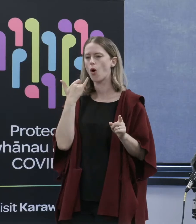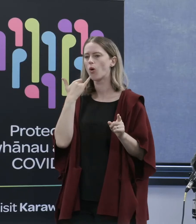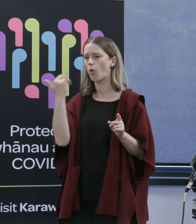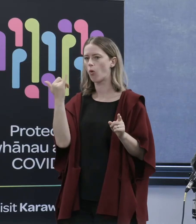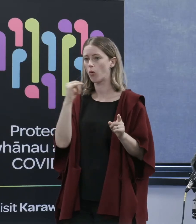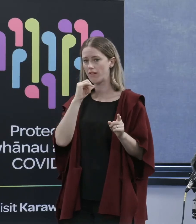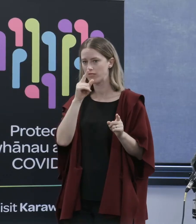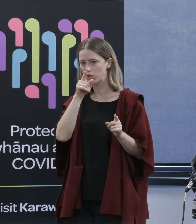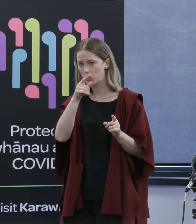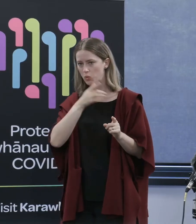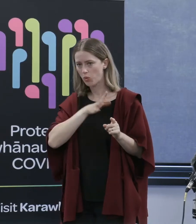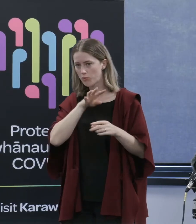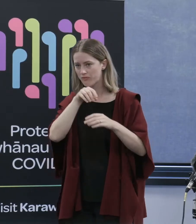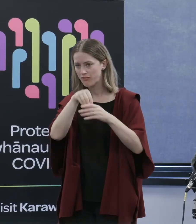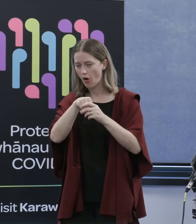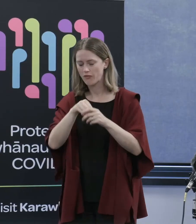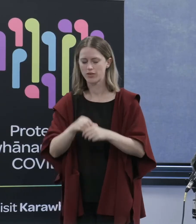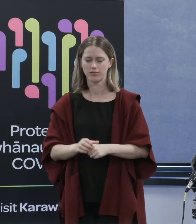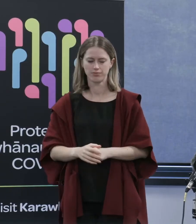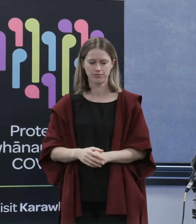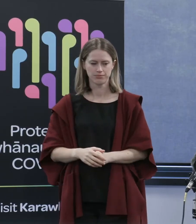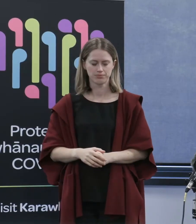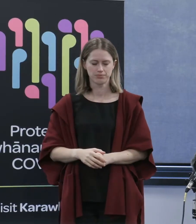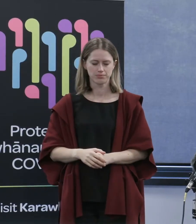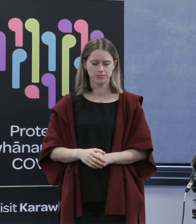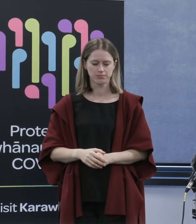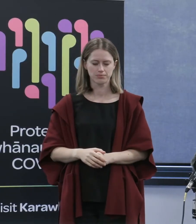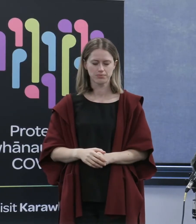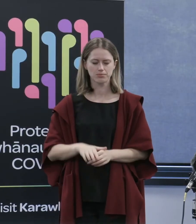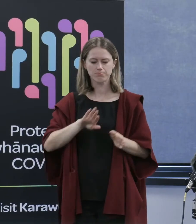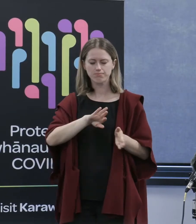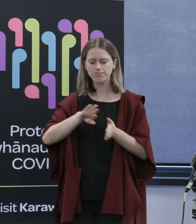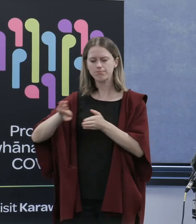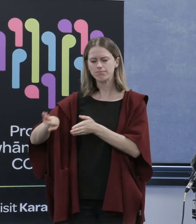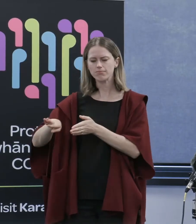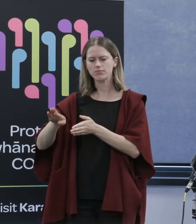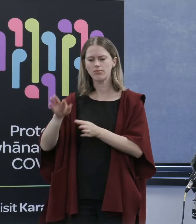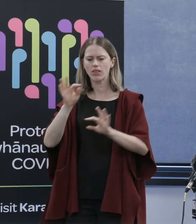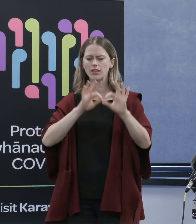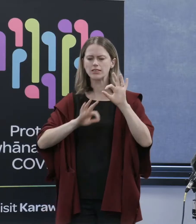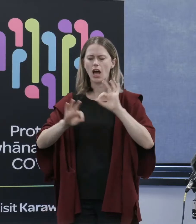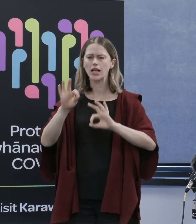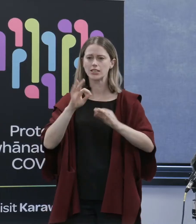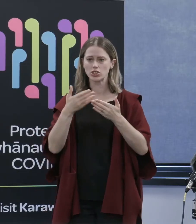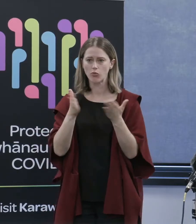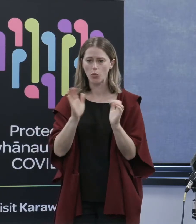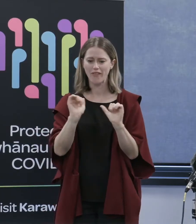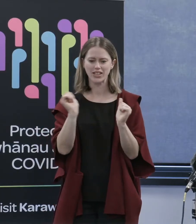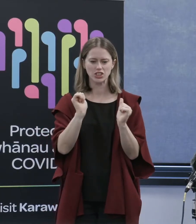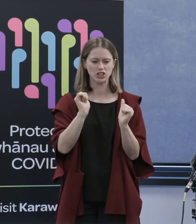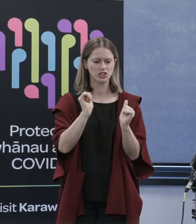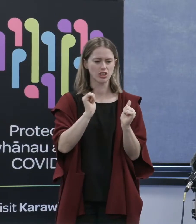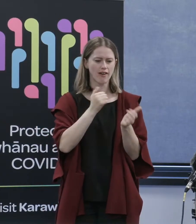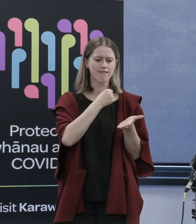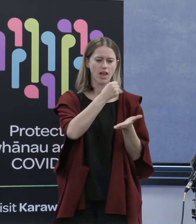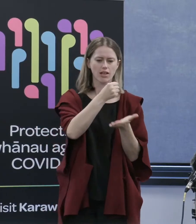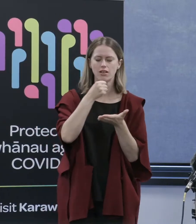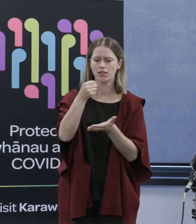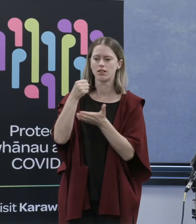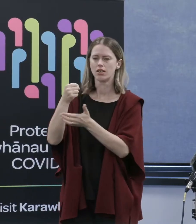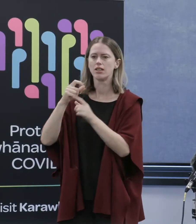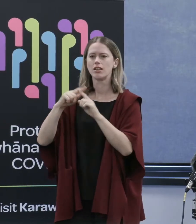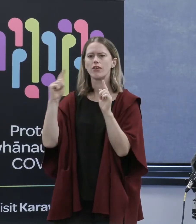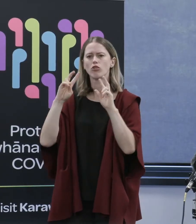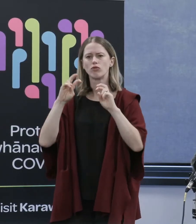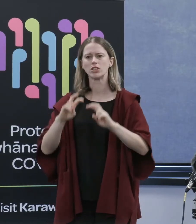www.covidaotearoa.com. Thinking more broadly about the science-led response, we have already funded a number of research projects, as